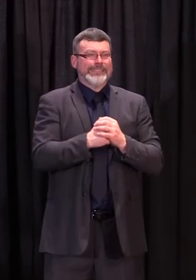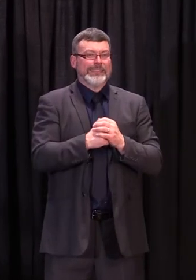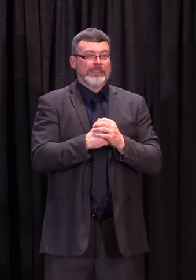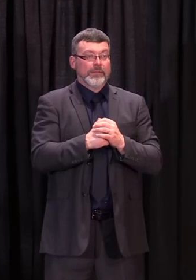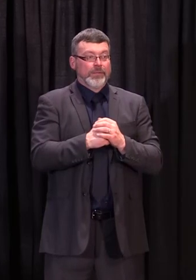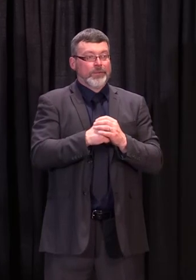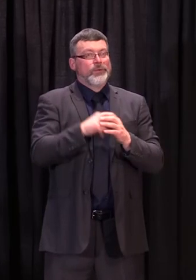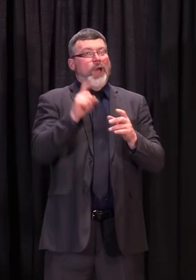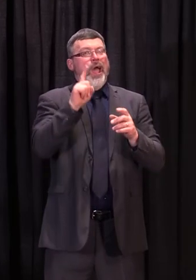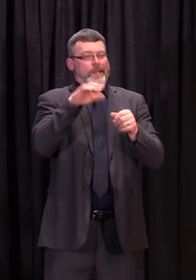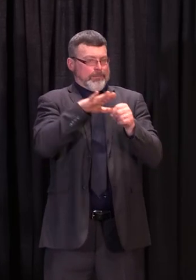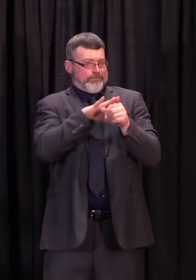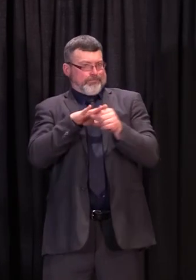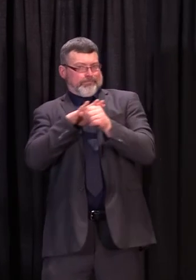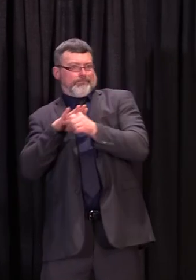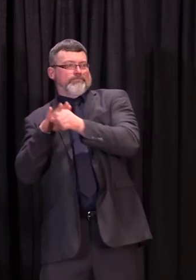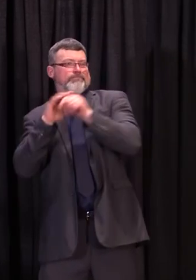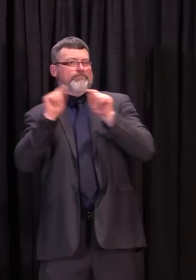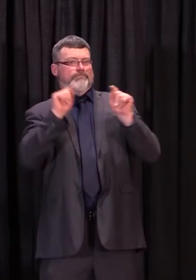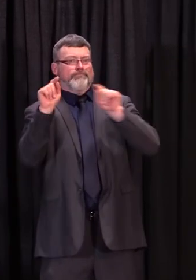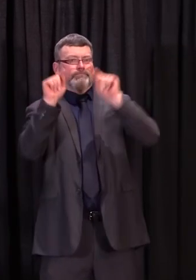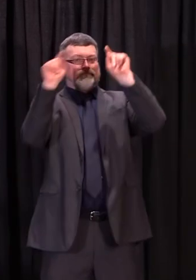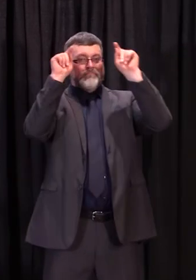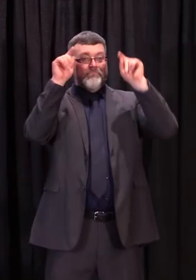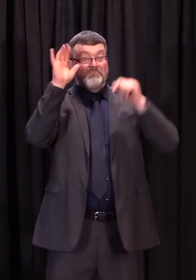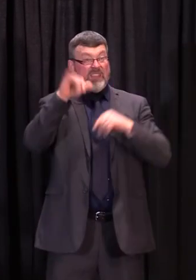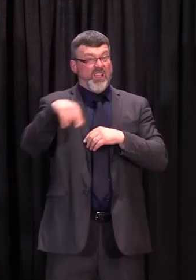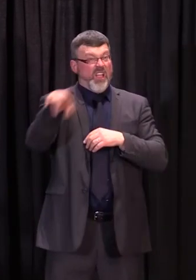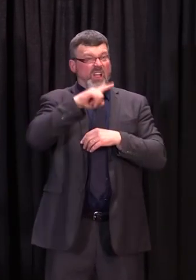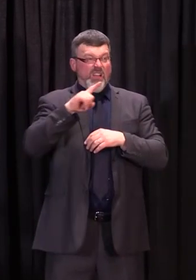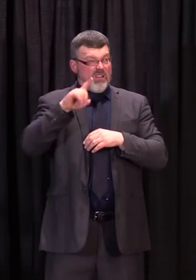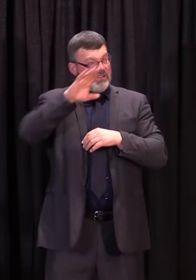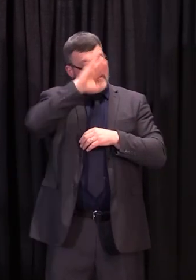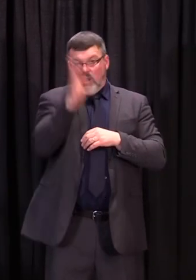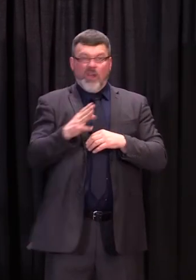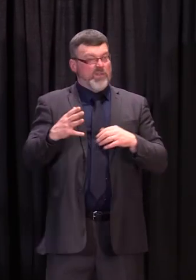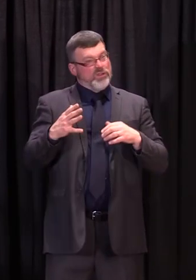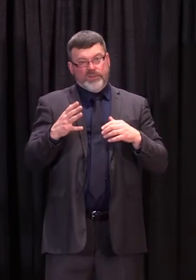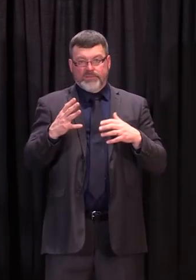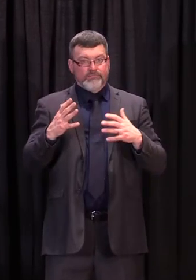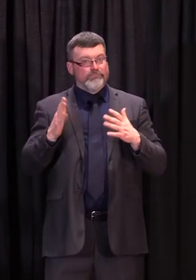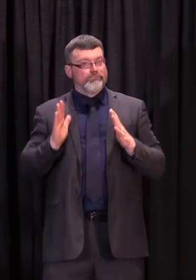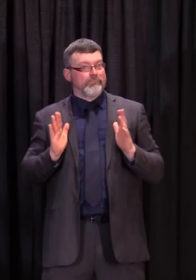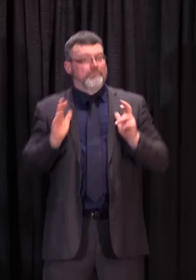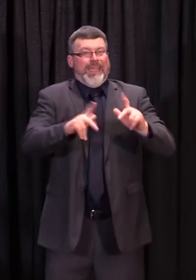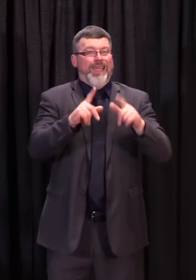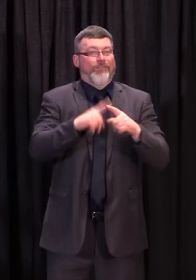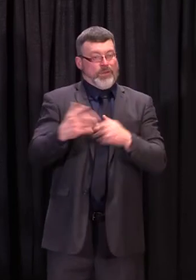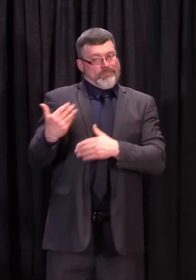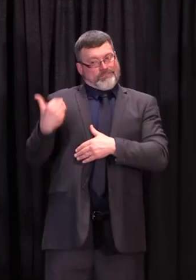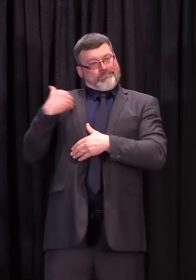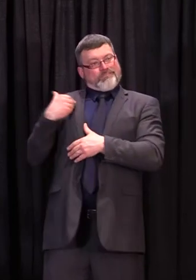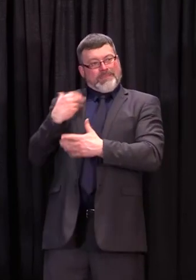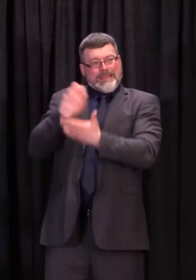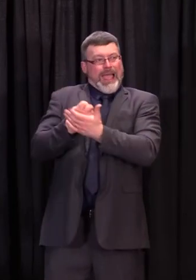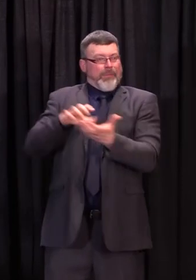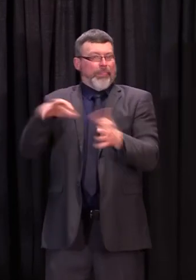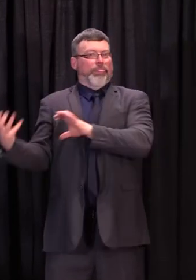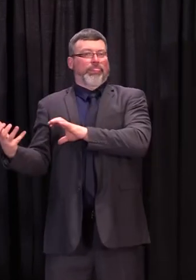especially in regions that never fully recovered from our last economic crisis and now face an even steeper